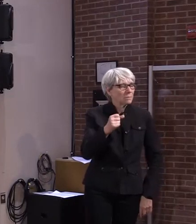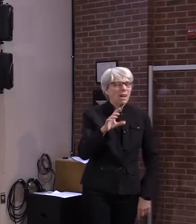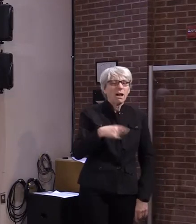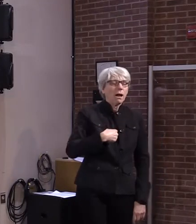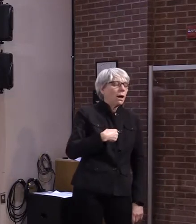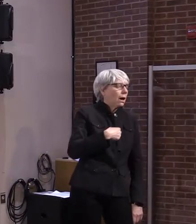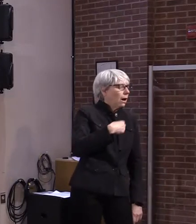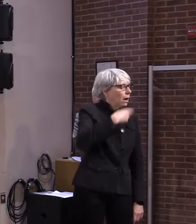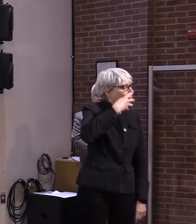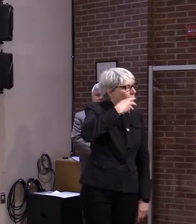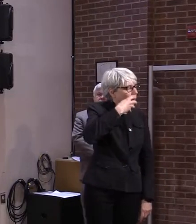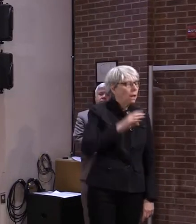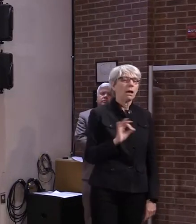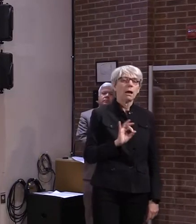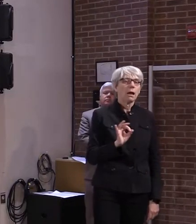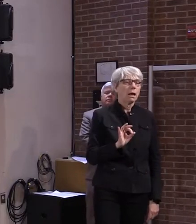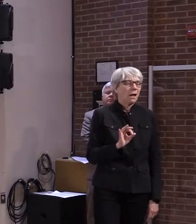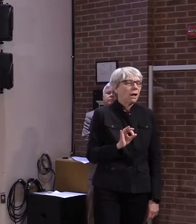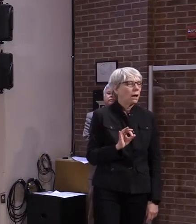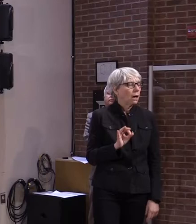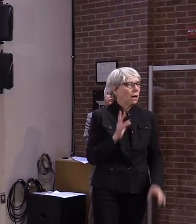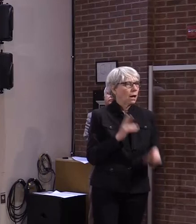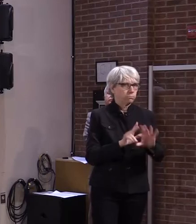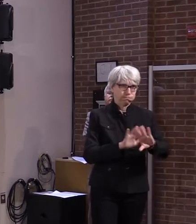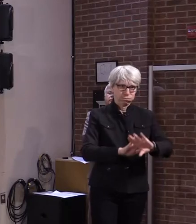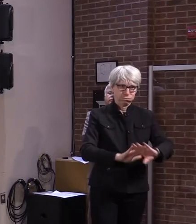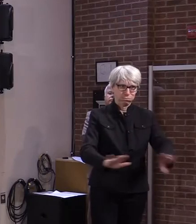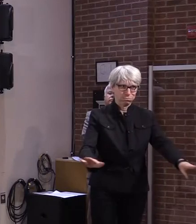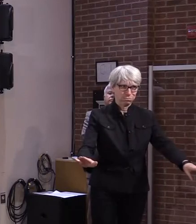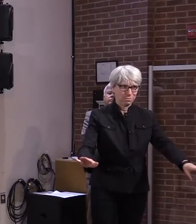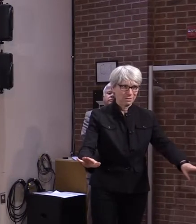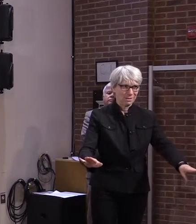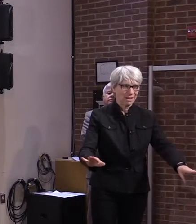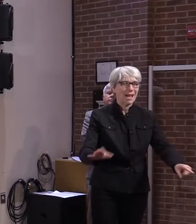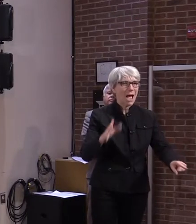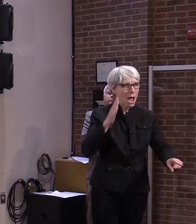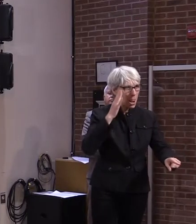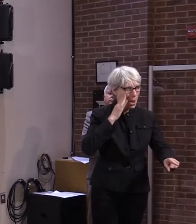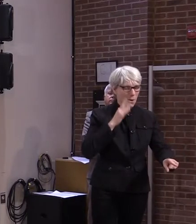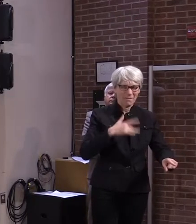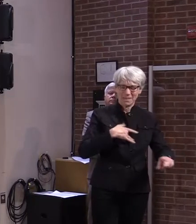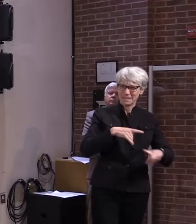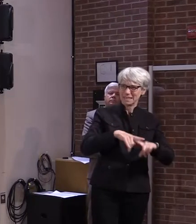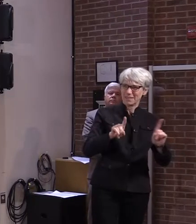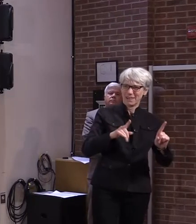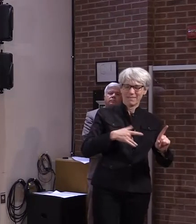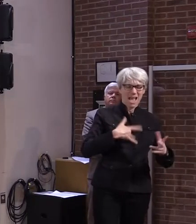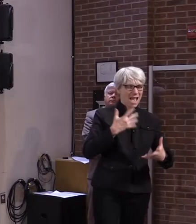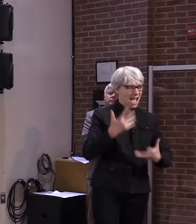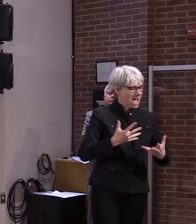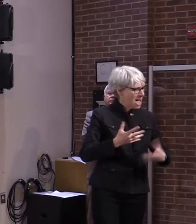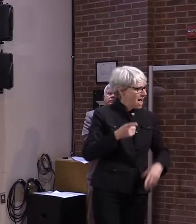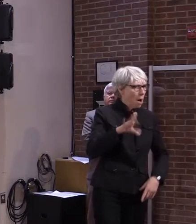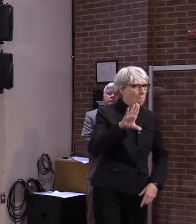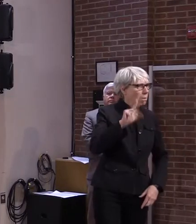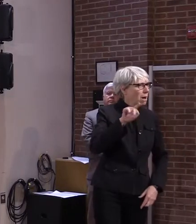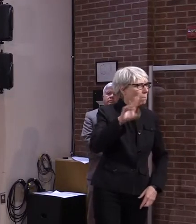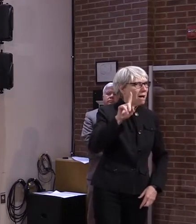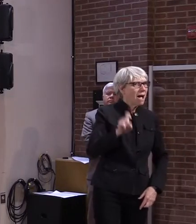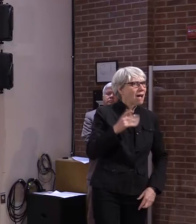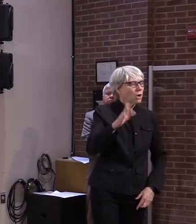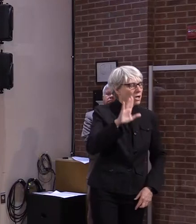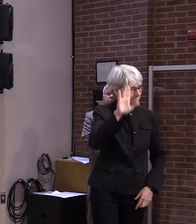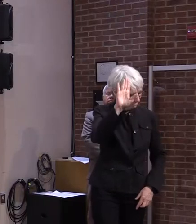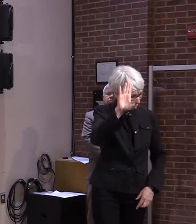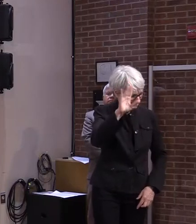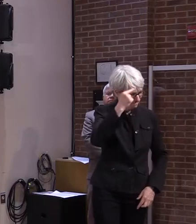nose. I know it's hard, and it can be inconvenient and sometimes difficult to arrange. But preventing